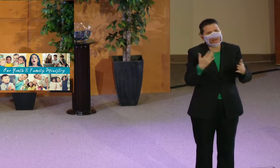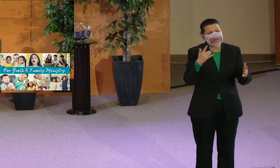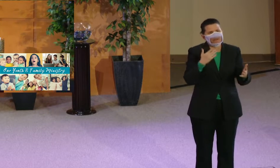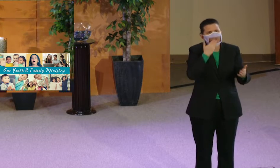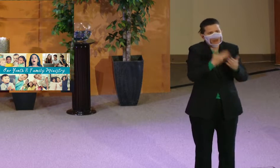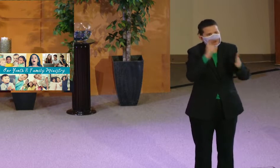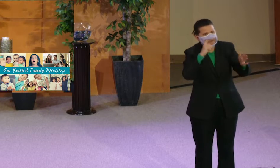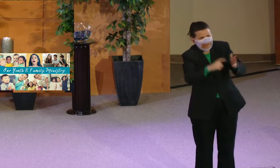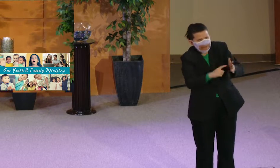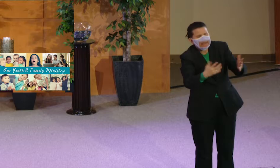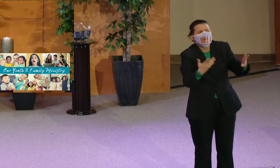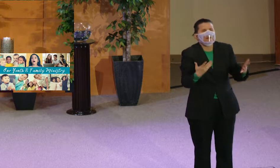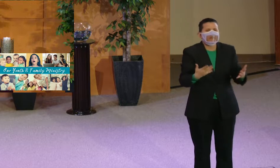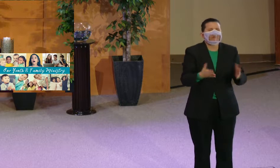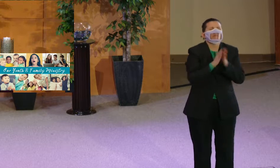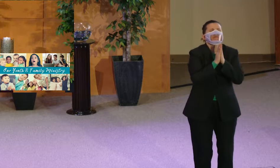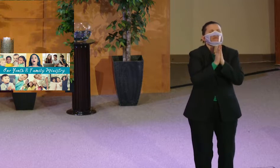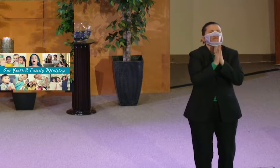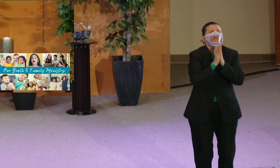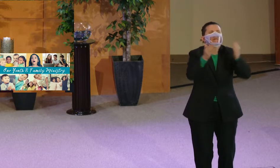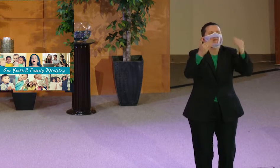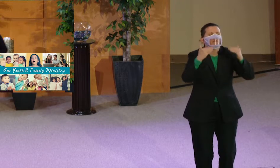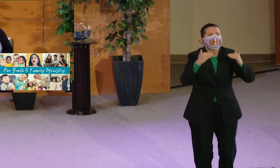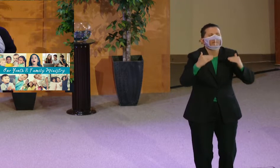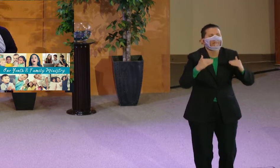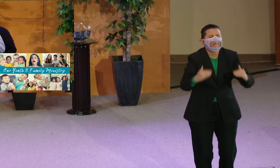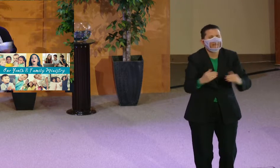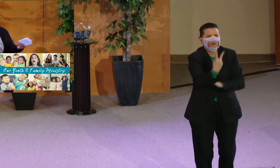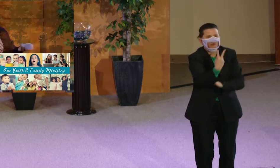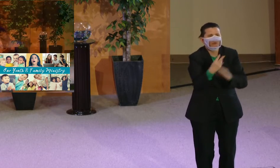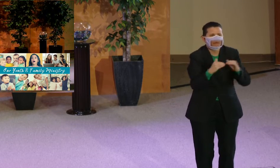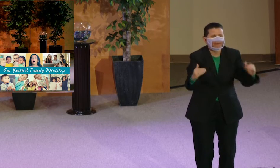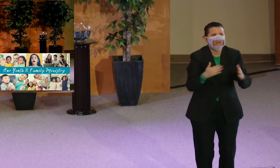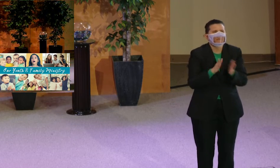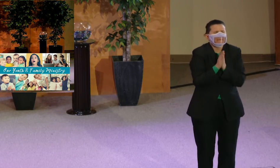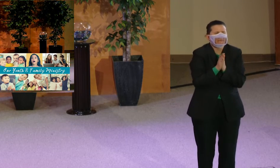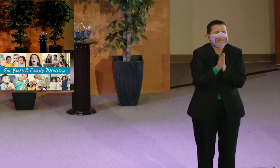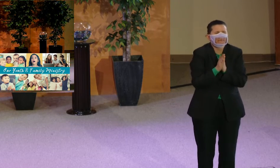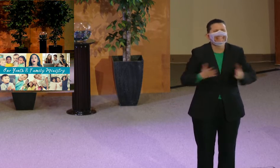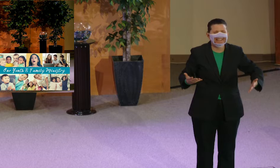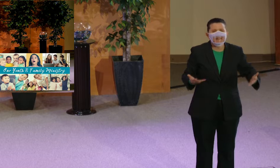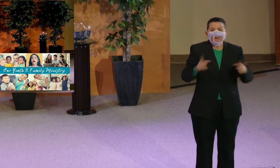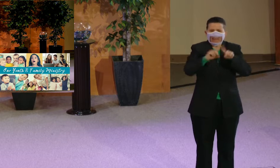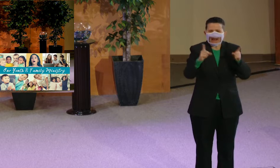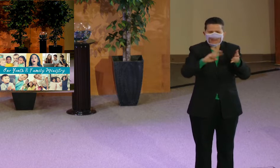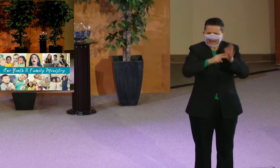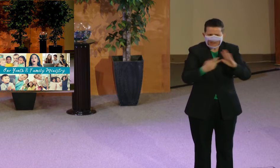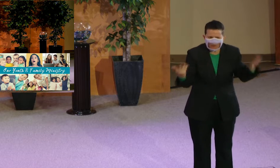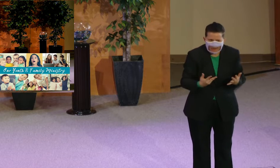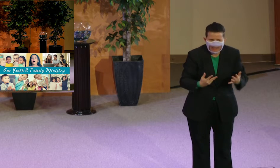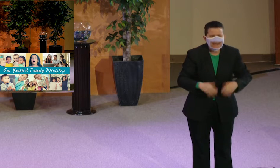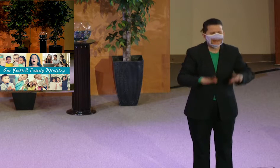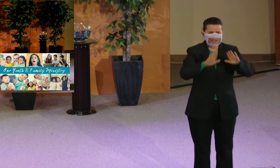like, please, let's get down to 2 as fast as possible. So what that means for us difference-wise is the kids are still not coming